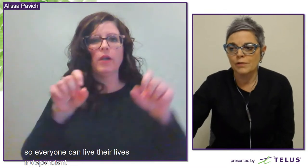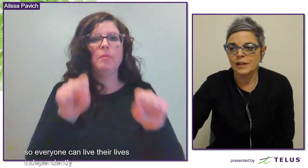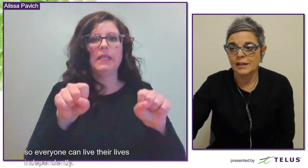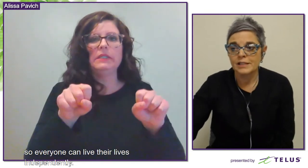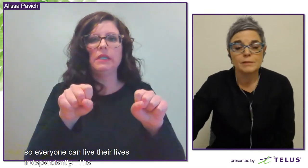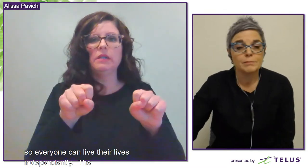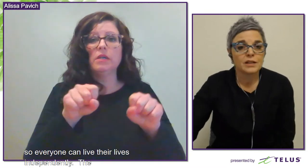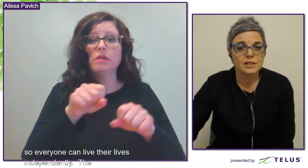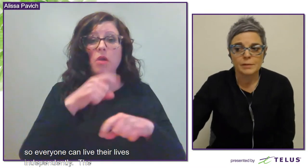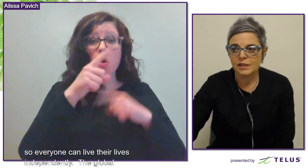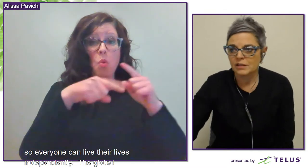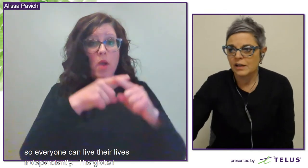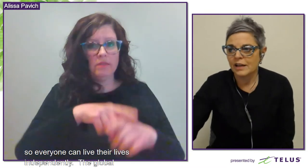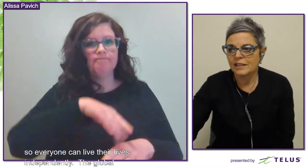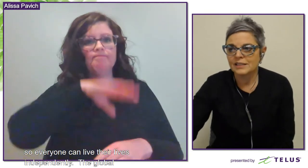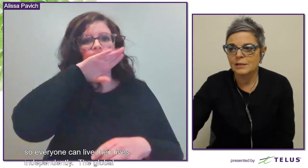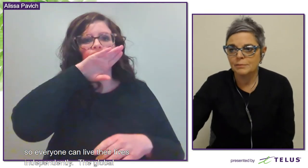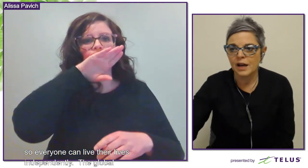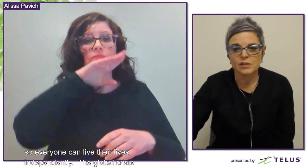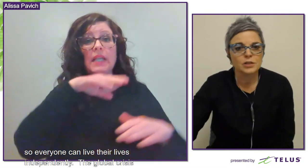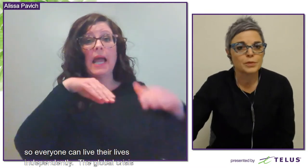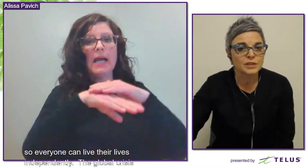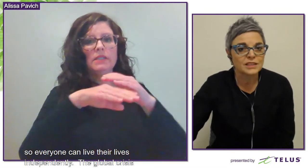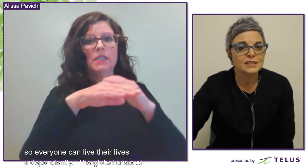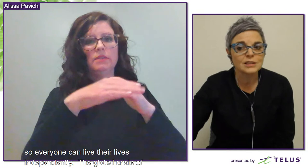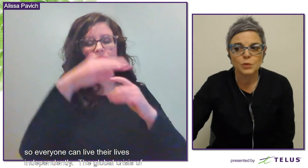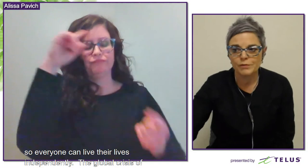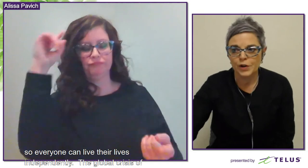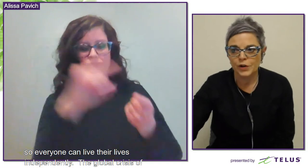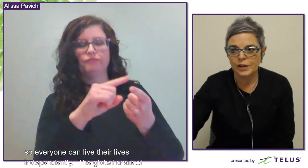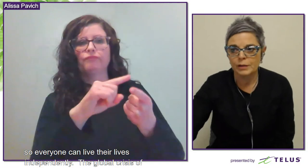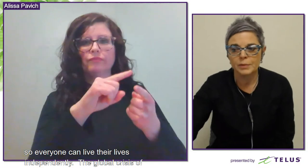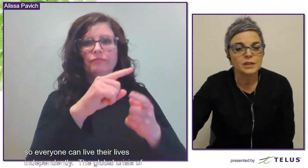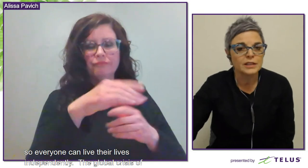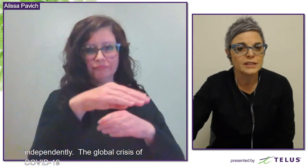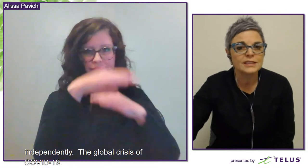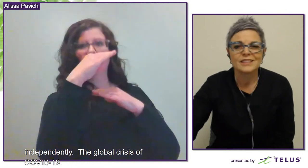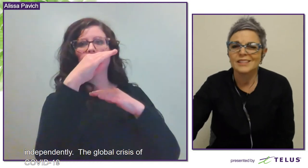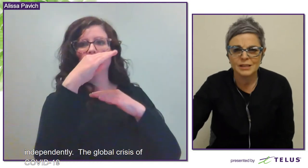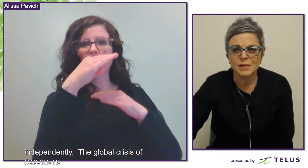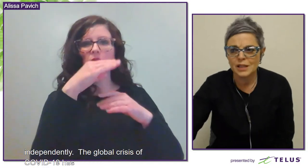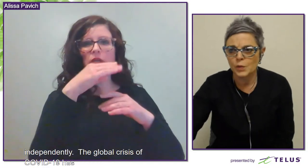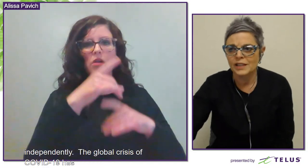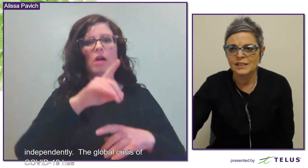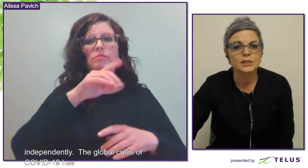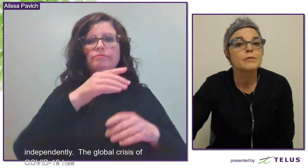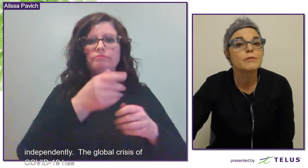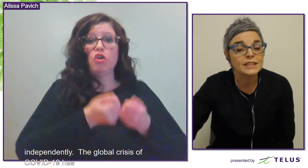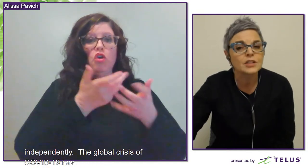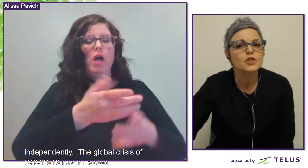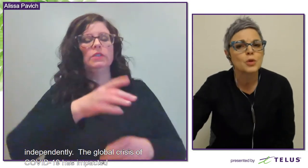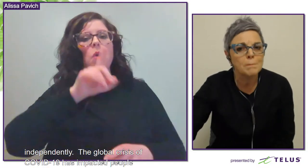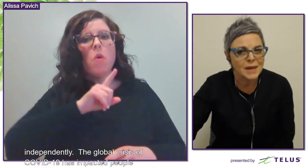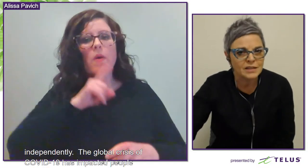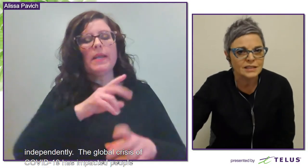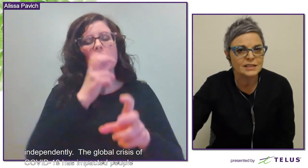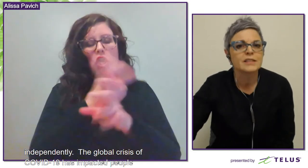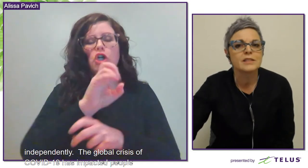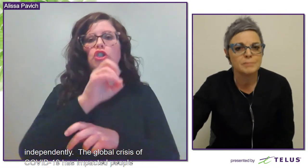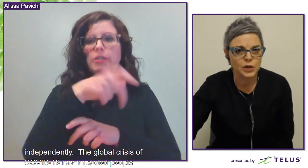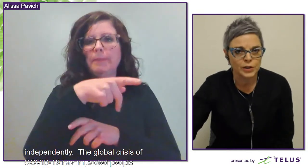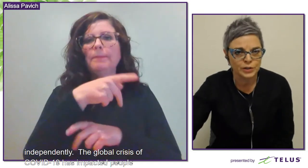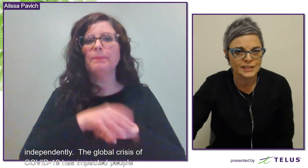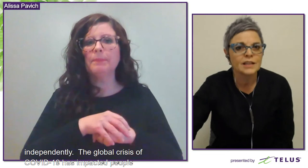the COVID-19 pandemic has impacted persons with varying abilities in many ways. They've faced